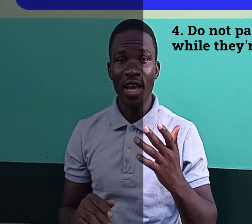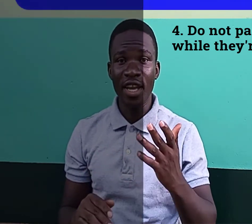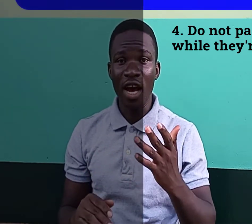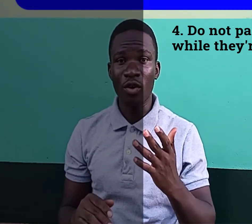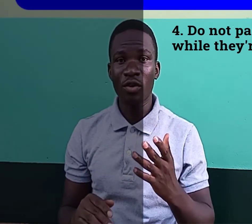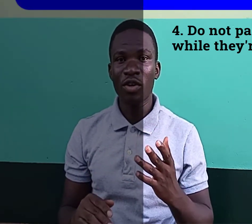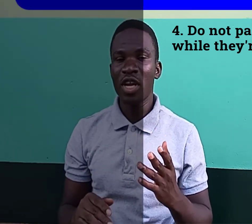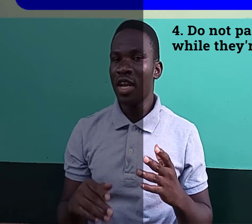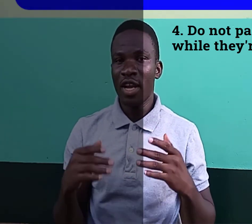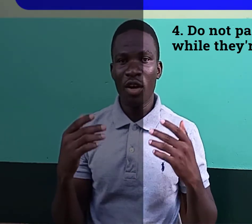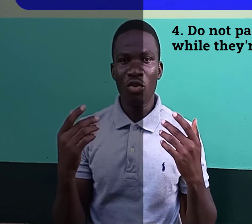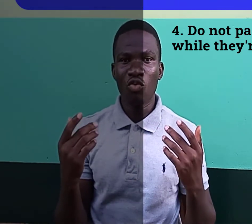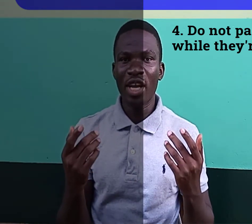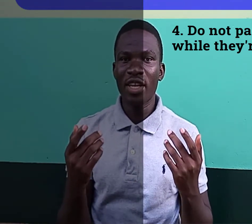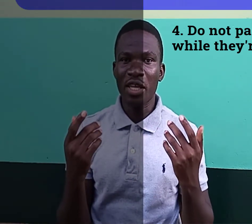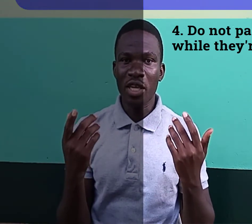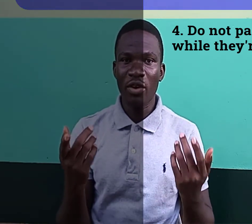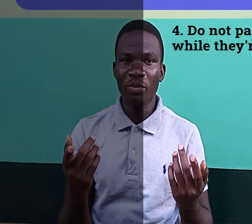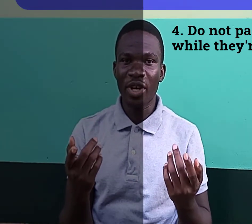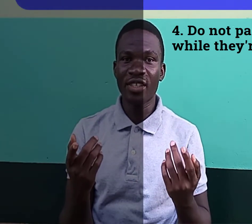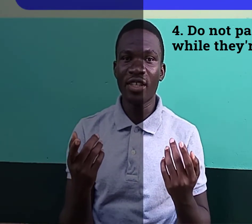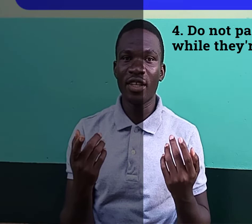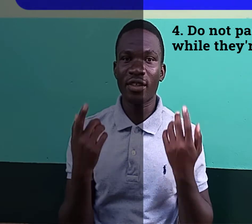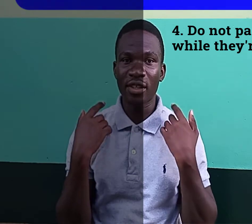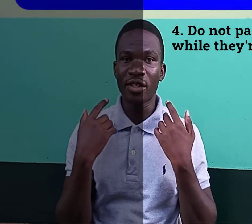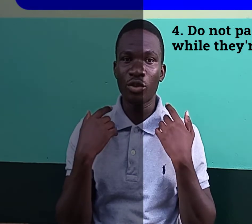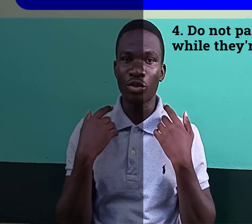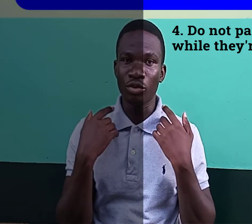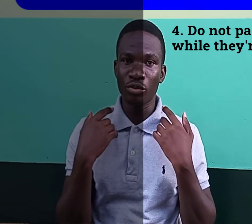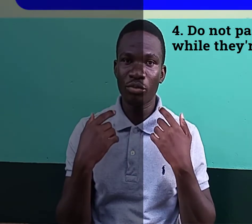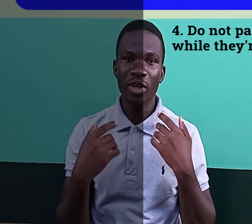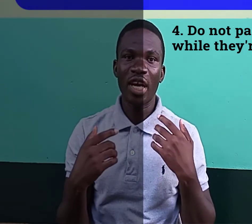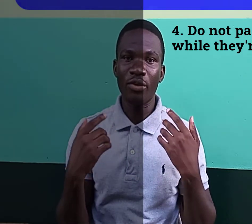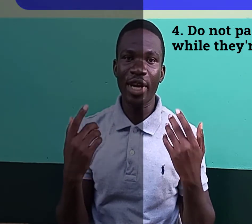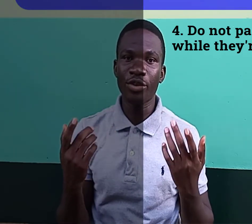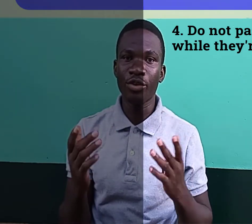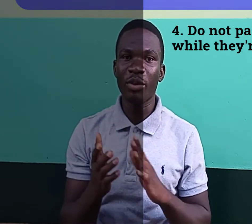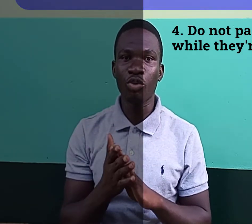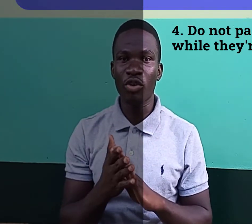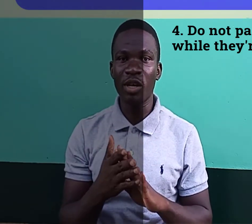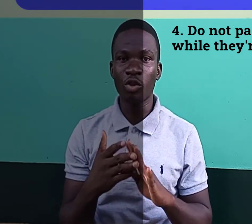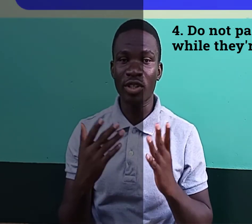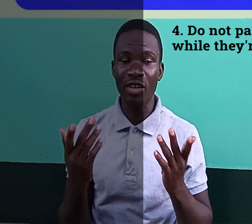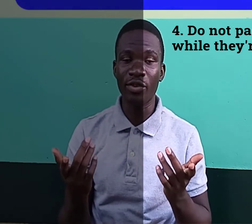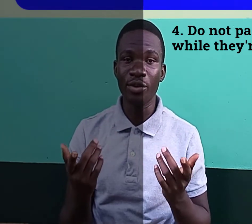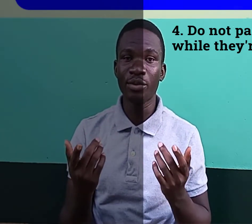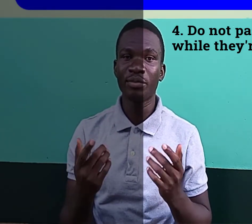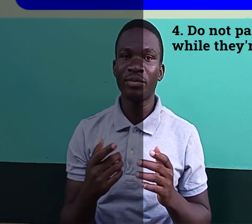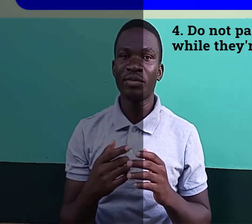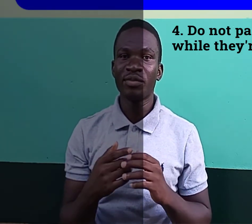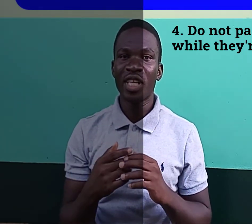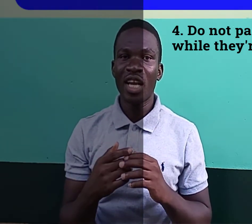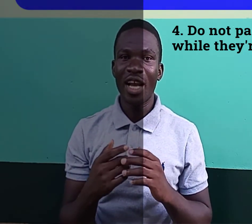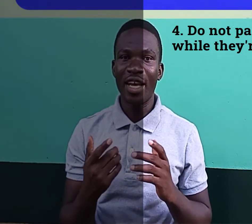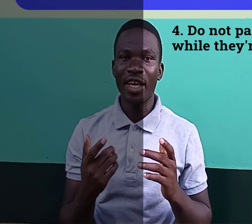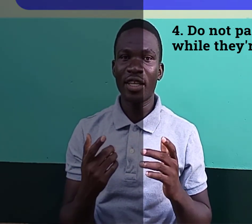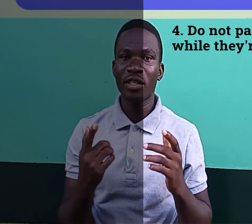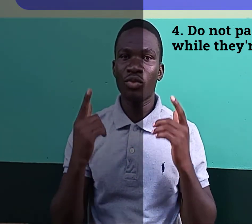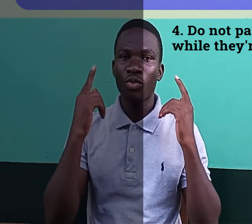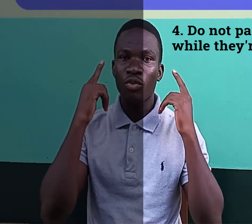Now, when a hearing person is listening to a radio, a program, what have you, and then